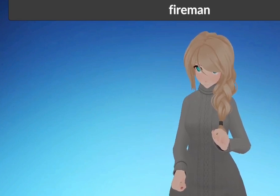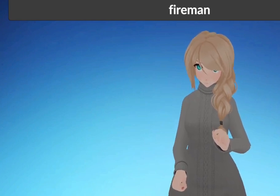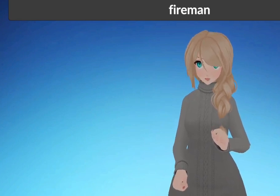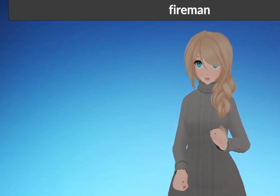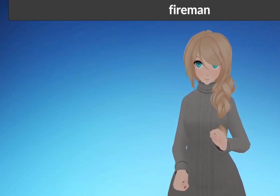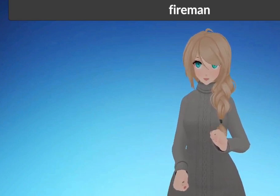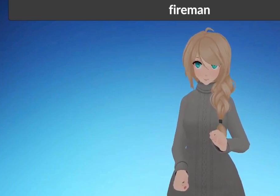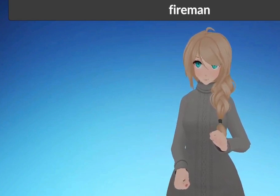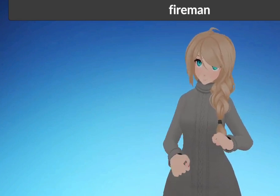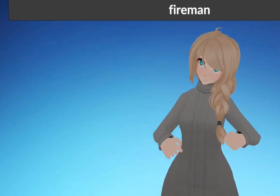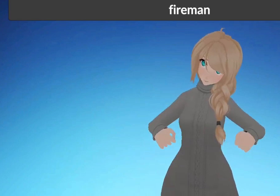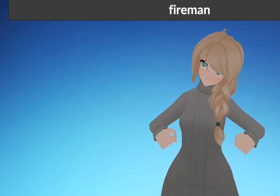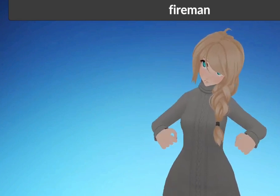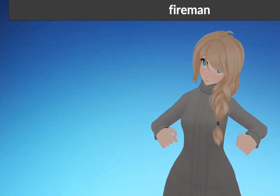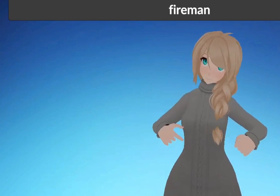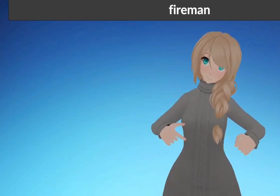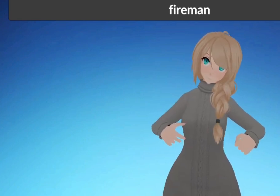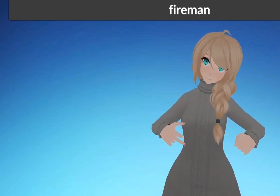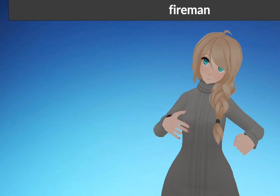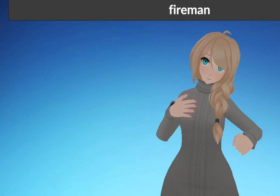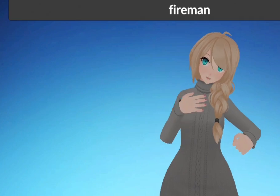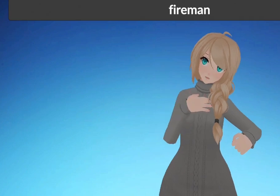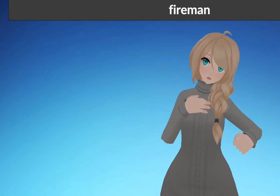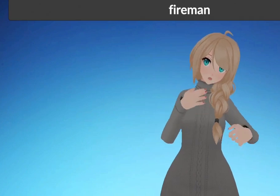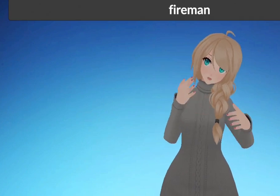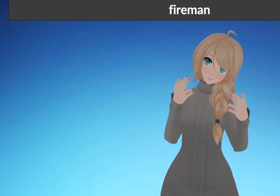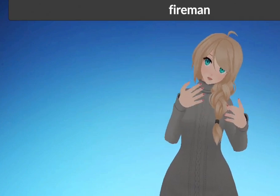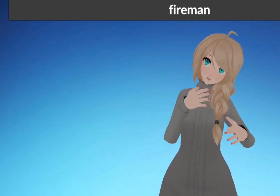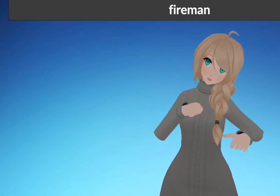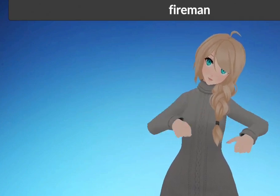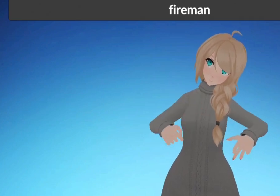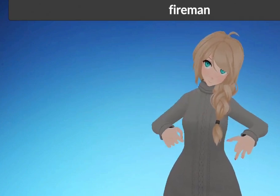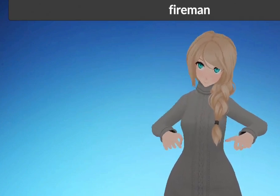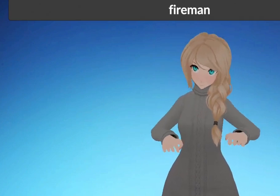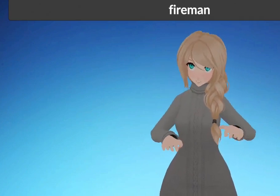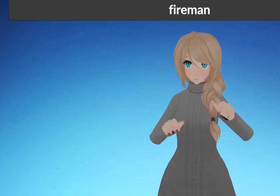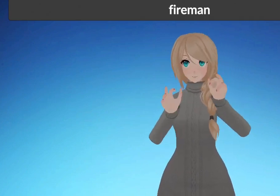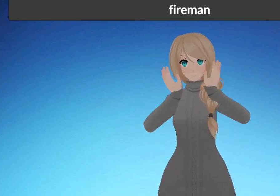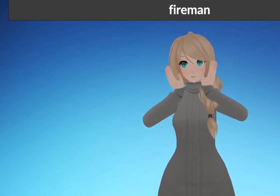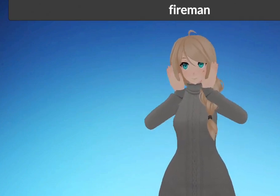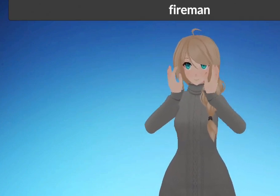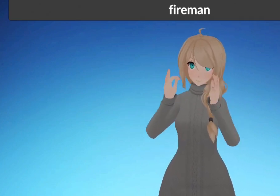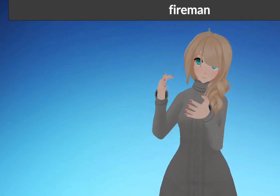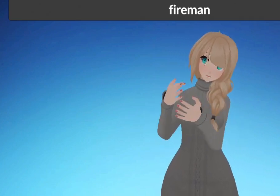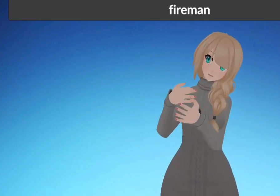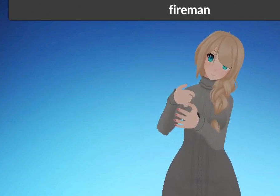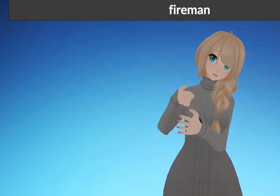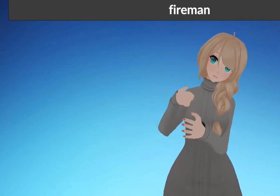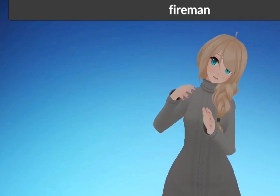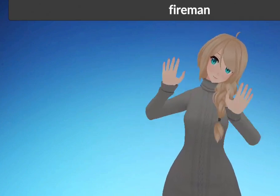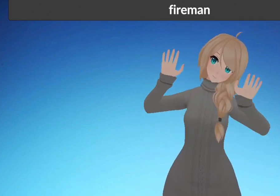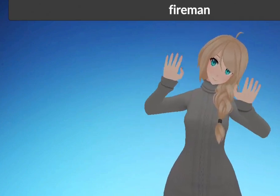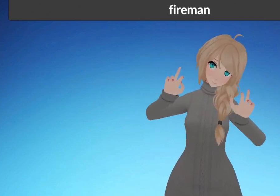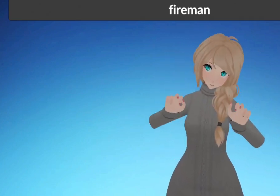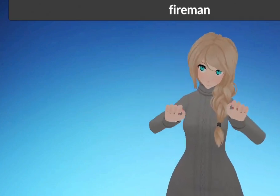Fireman. Whew, I love fireman. Save me.